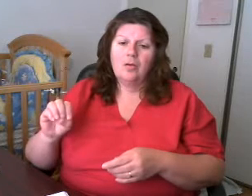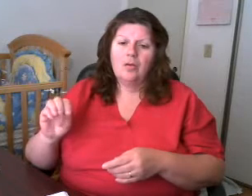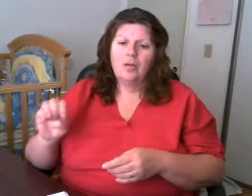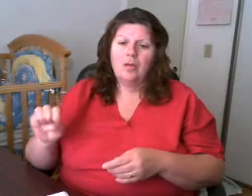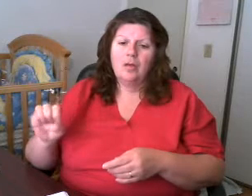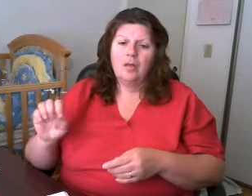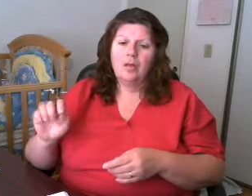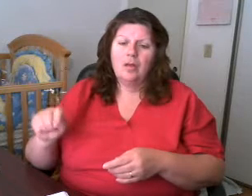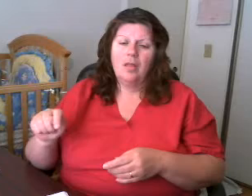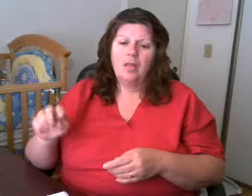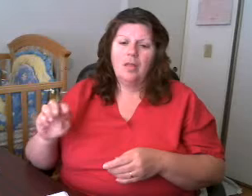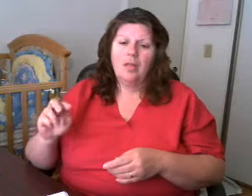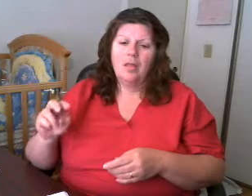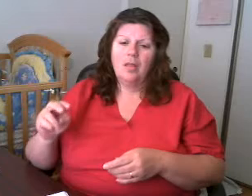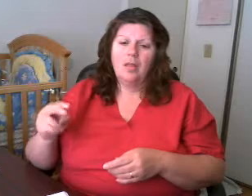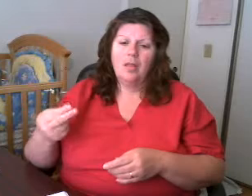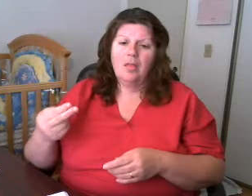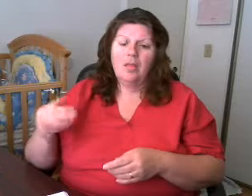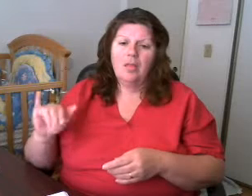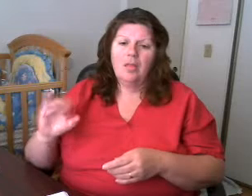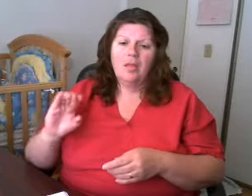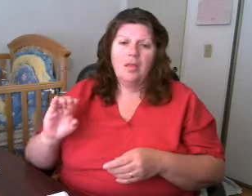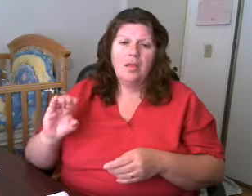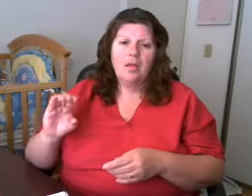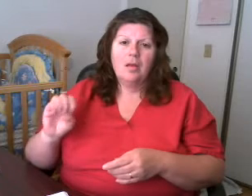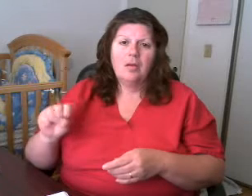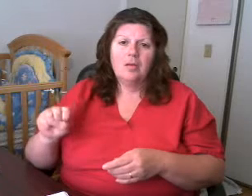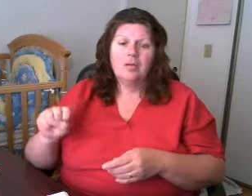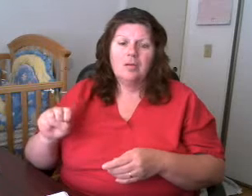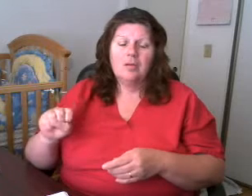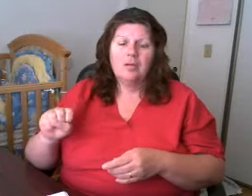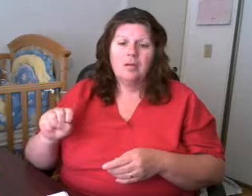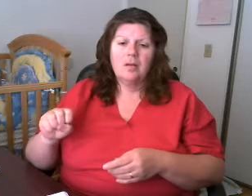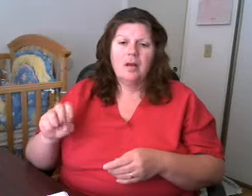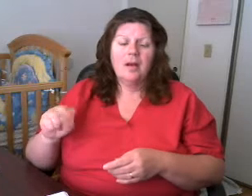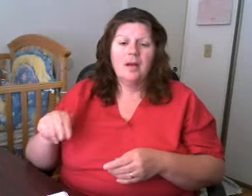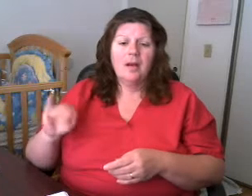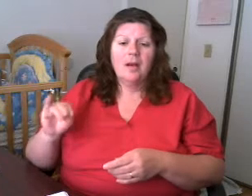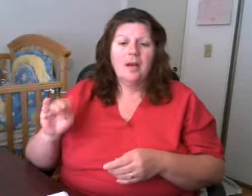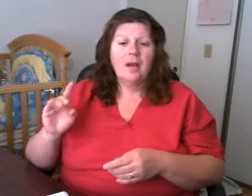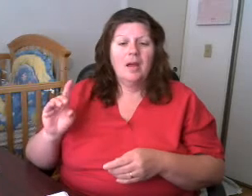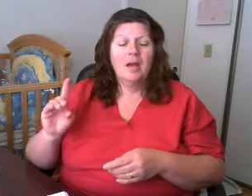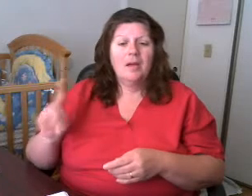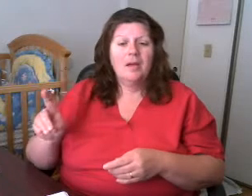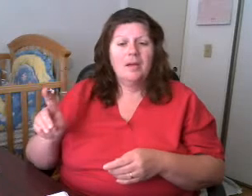Ethics themselves before NAD and RID came together to create this new NIC test.